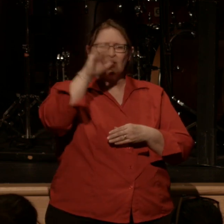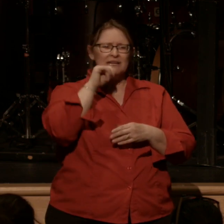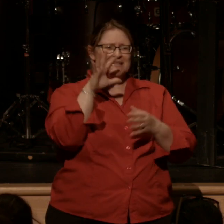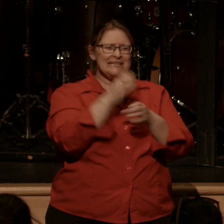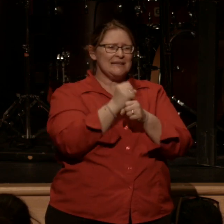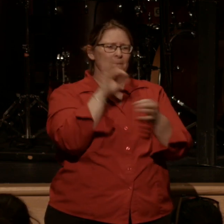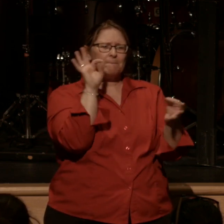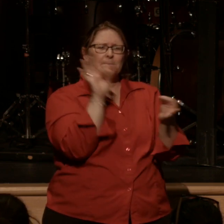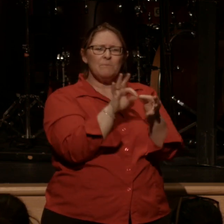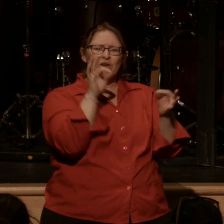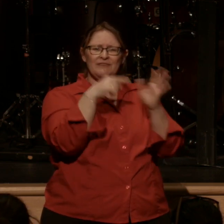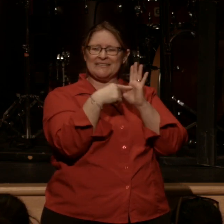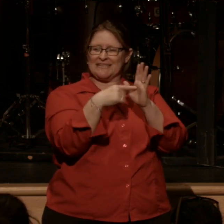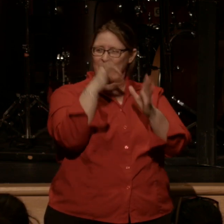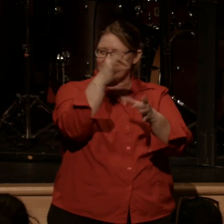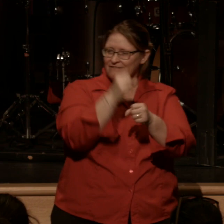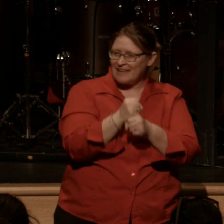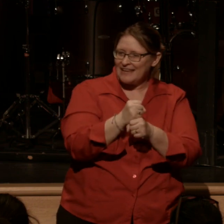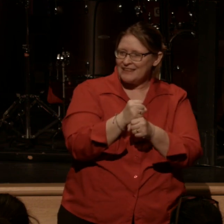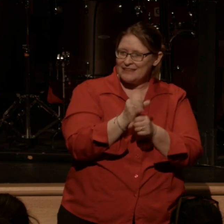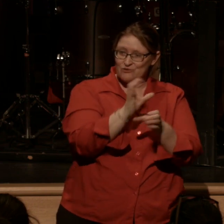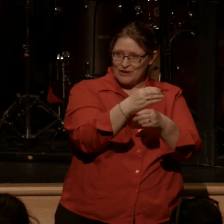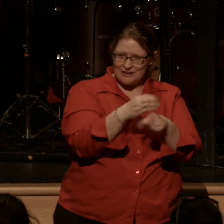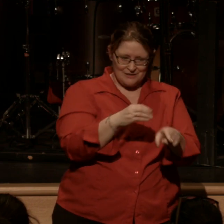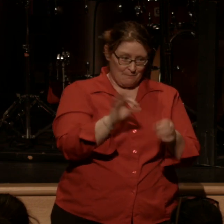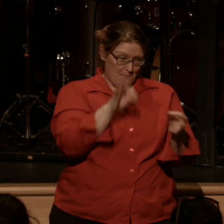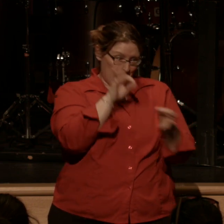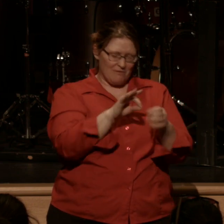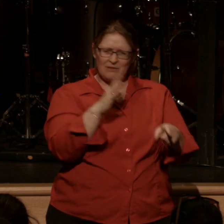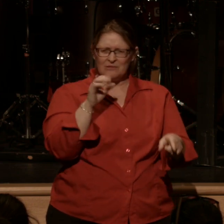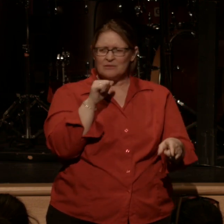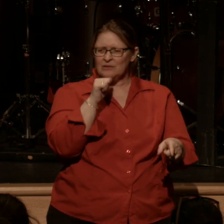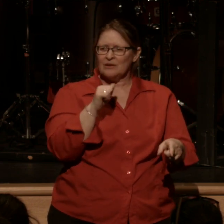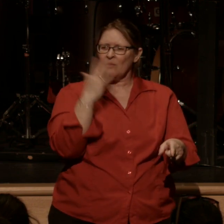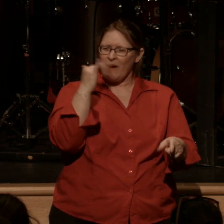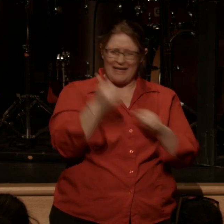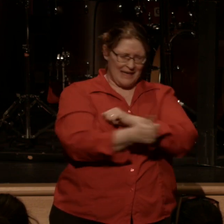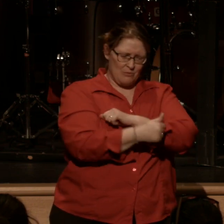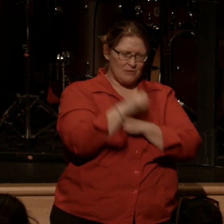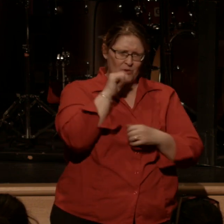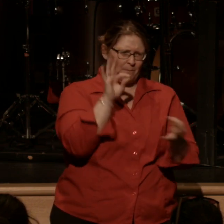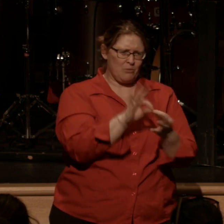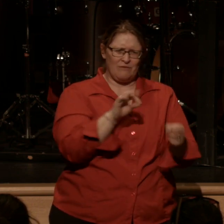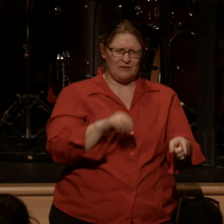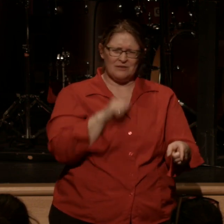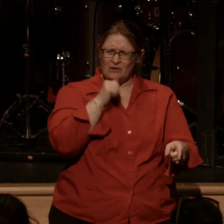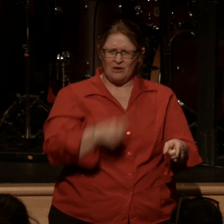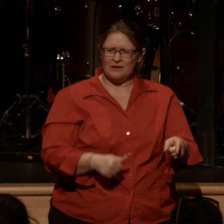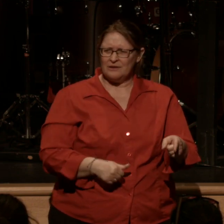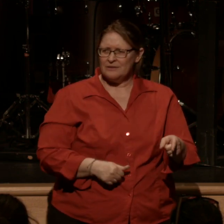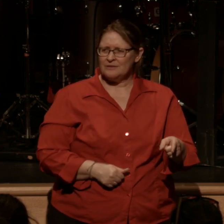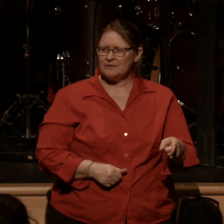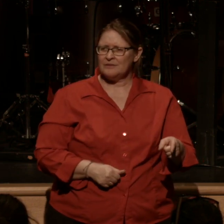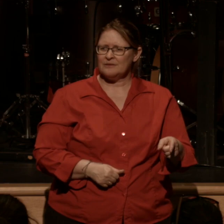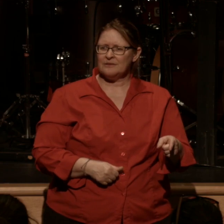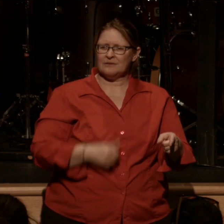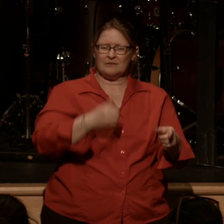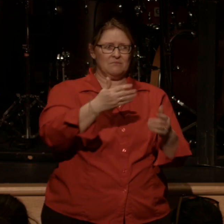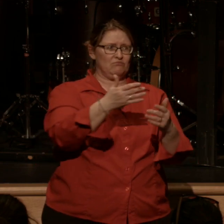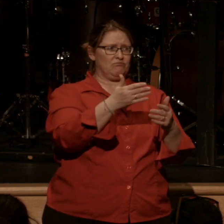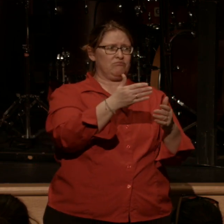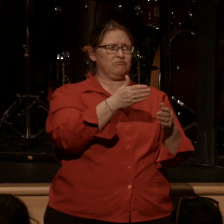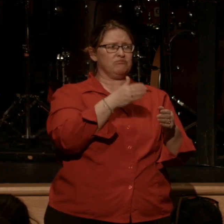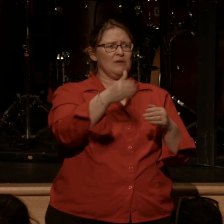perfect example of faith in creation. Because Abraham was not perfect. In fact, in the